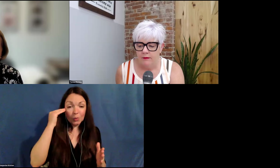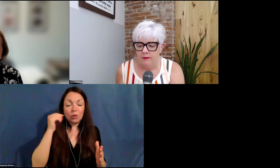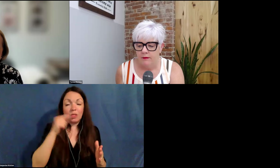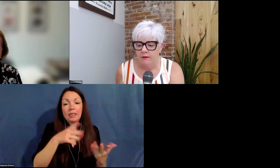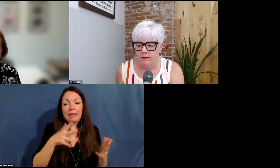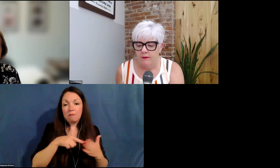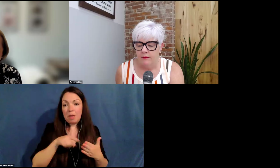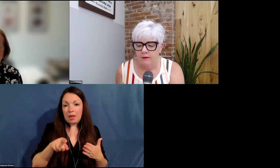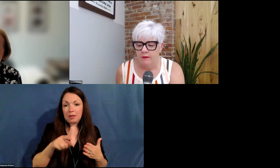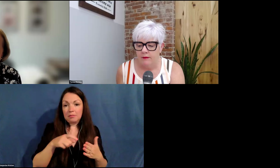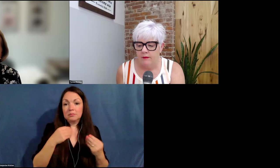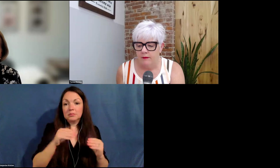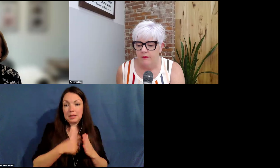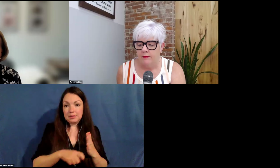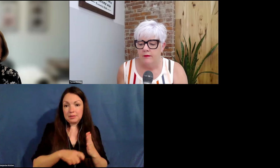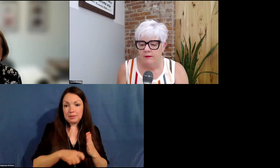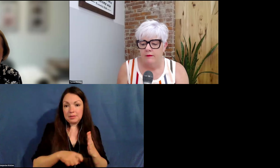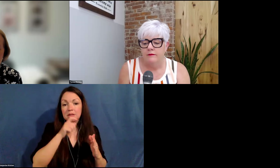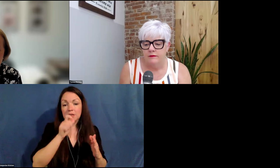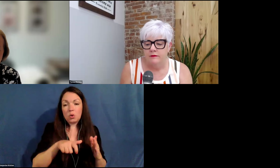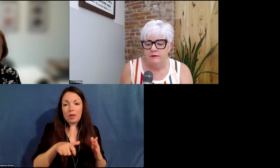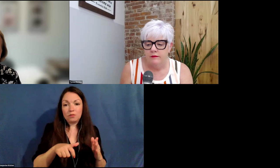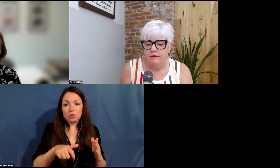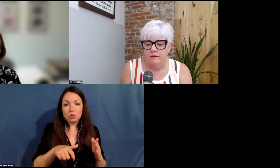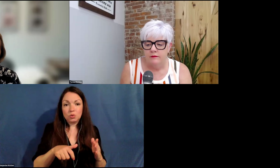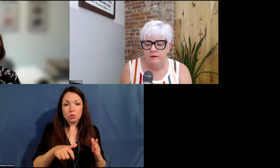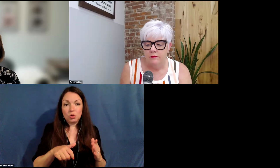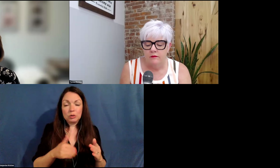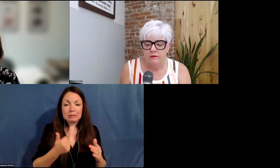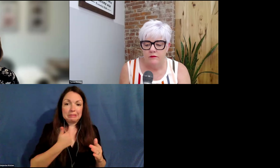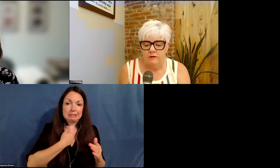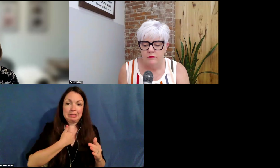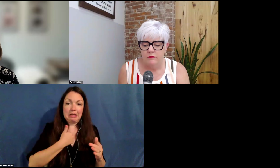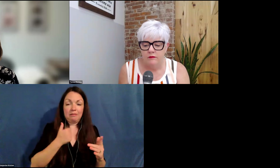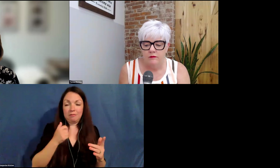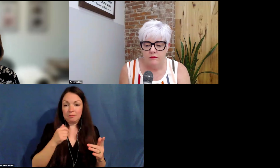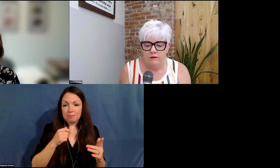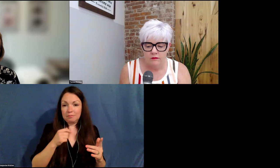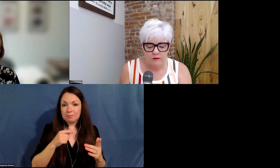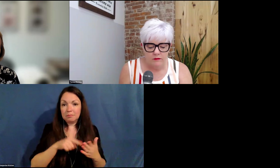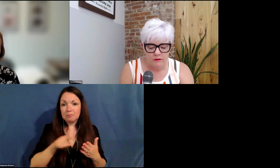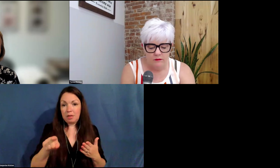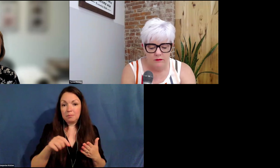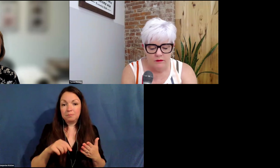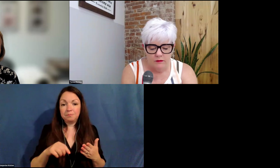paid, right? So they don't have the obligation to self-remit it. That's just one of many reasons why you have that.